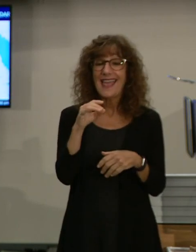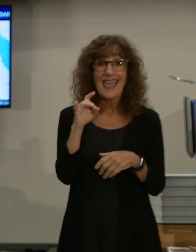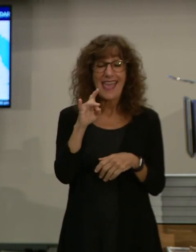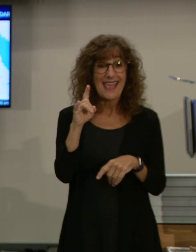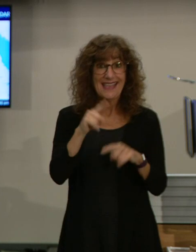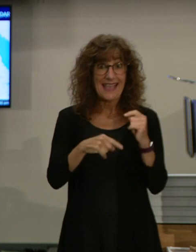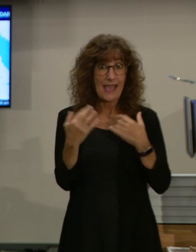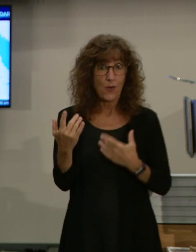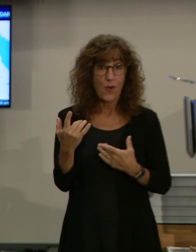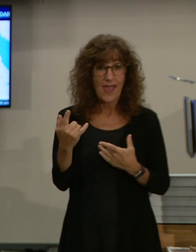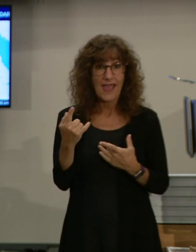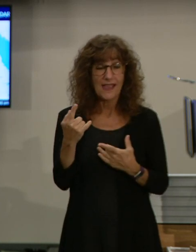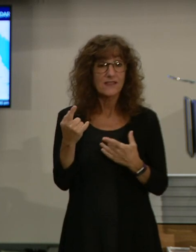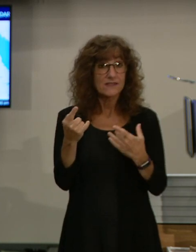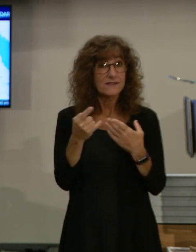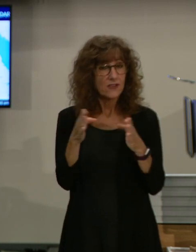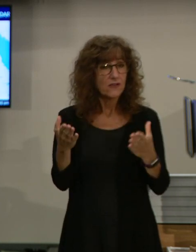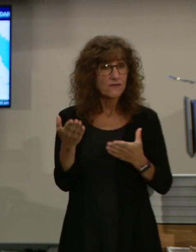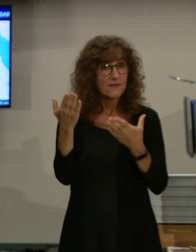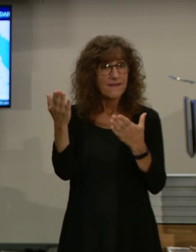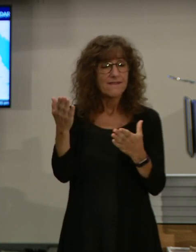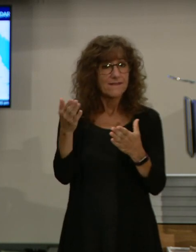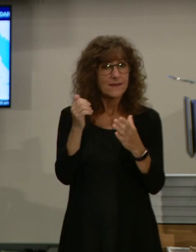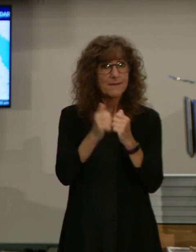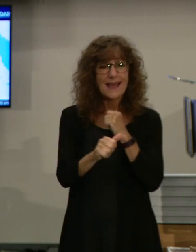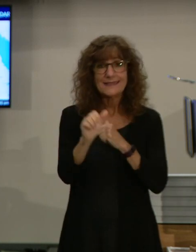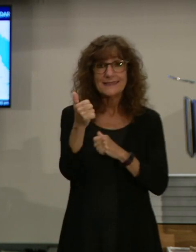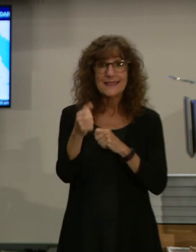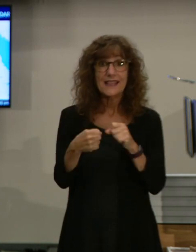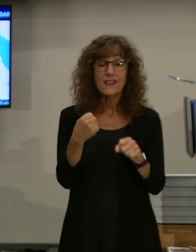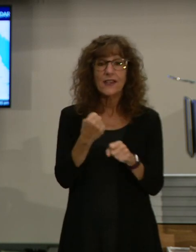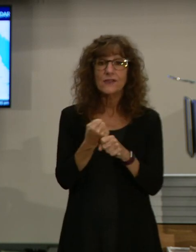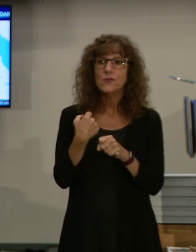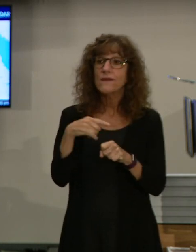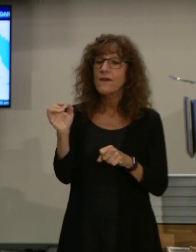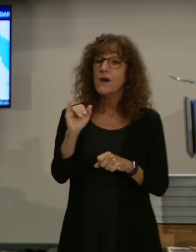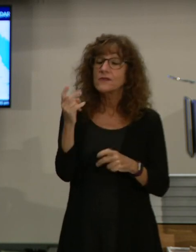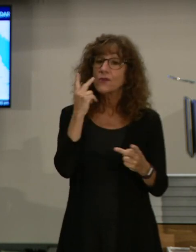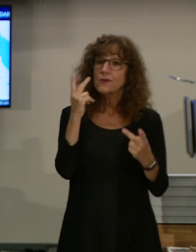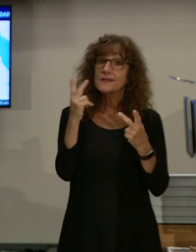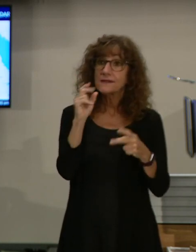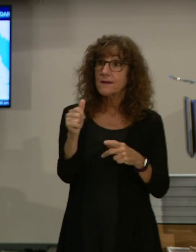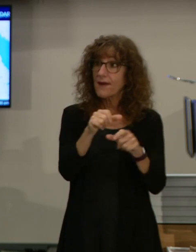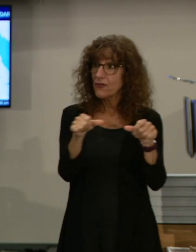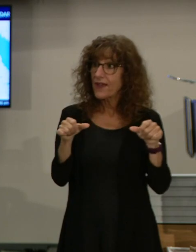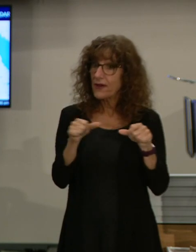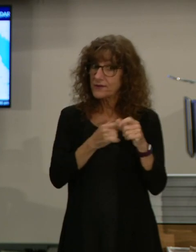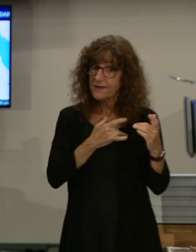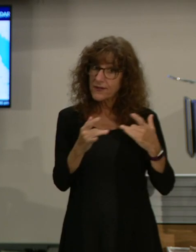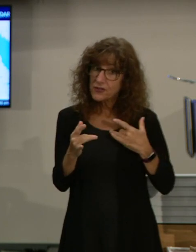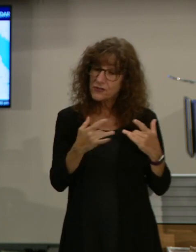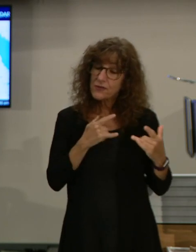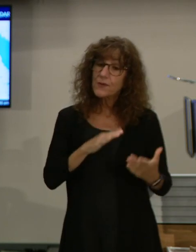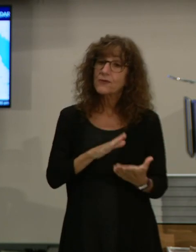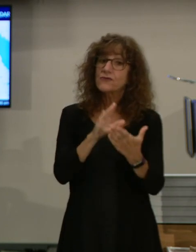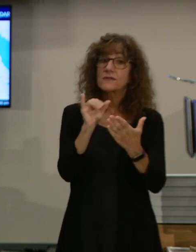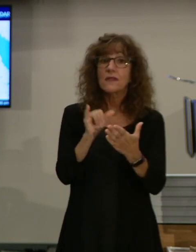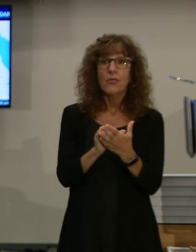recommendations as a part of our general orders for more than a decade. And while we have also seen some other areas of concern, we're addressing